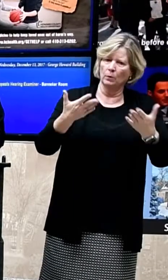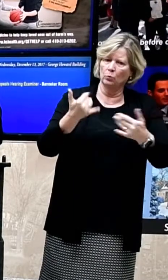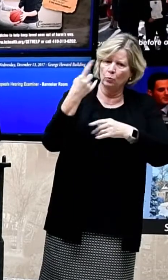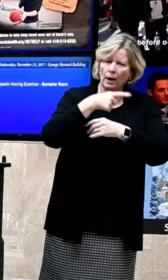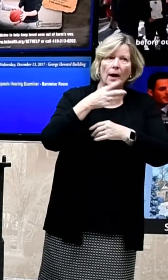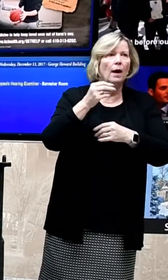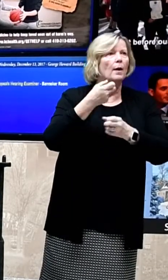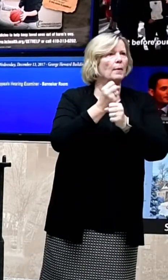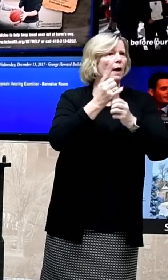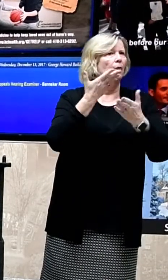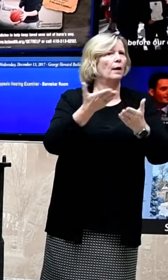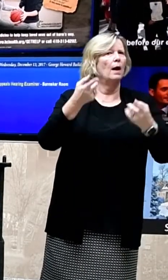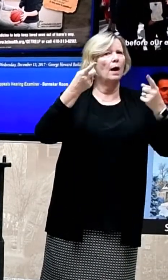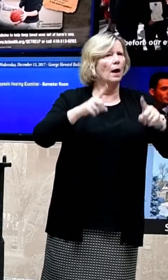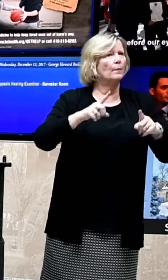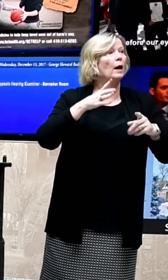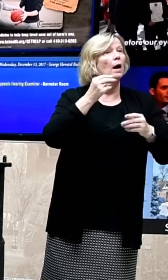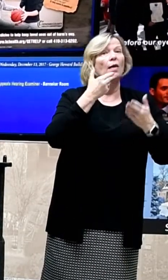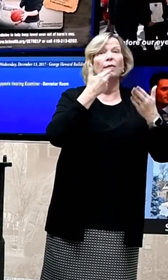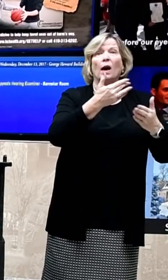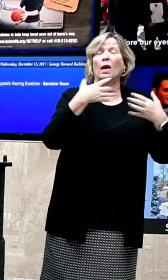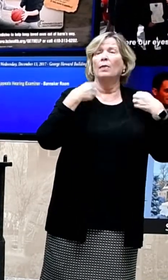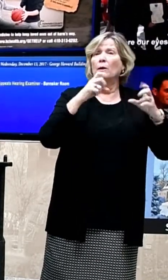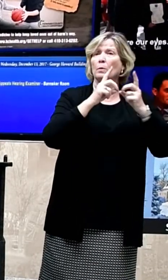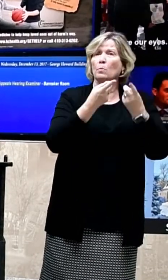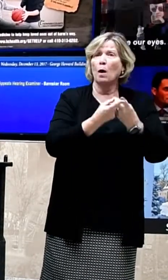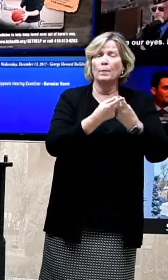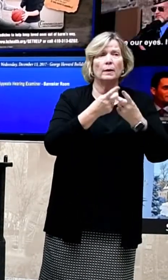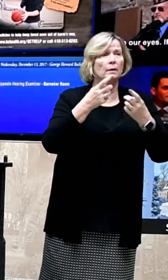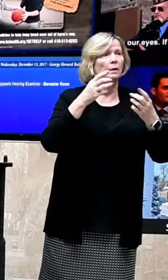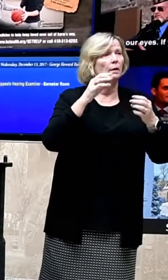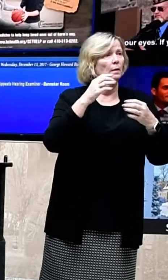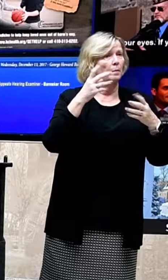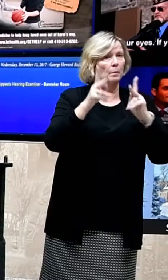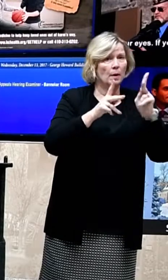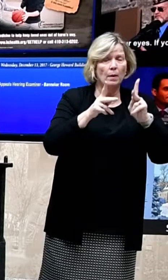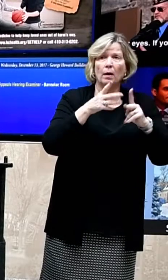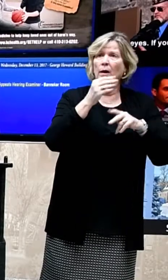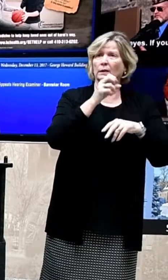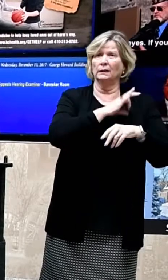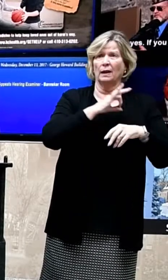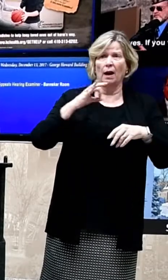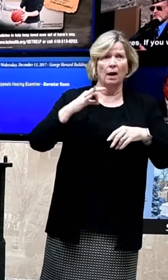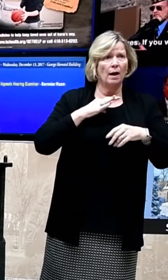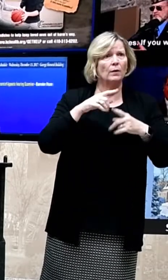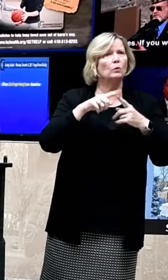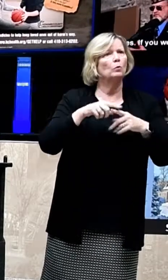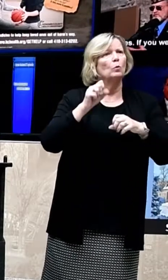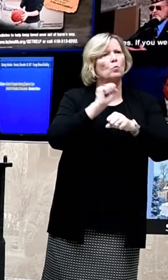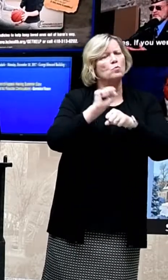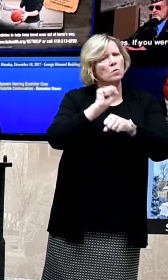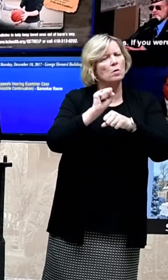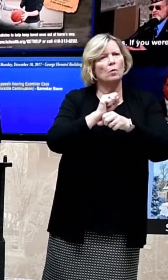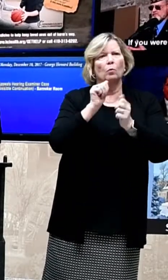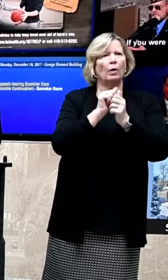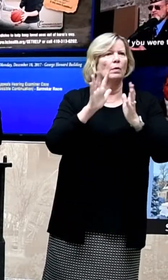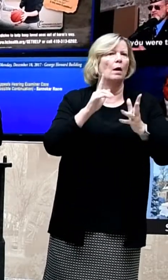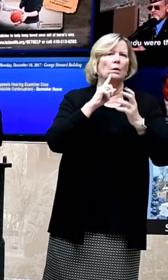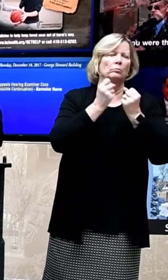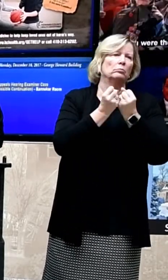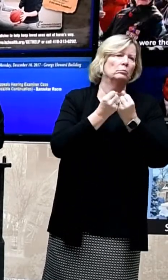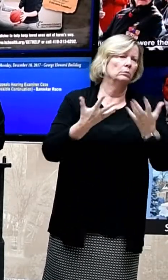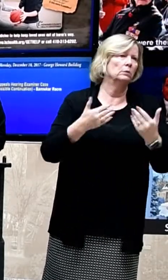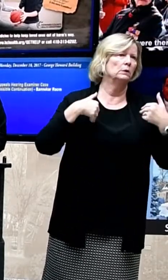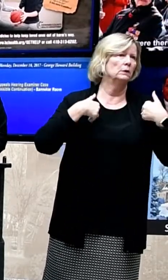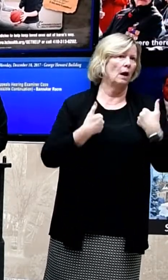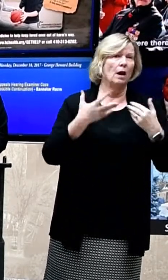our dedicated health department officials and staff for continuing to work tirelessly in this fight, and also all of our employees